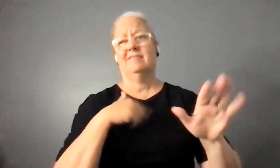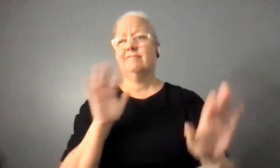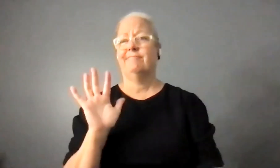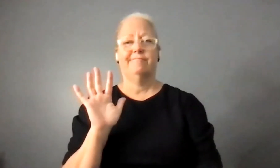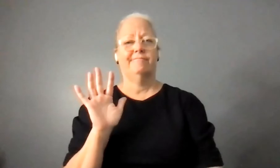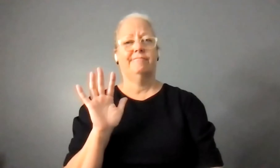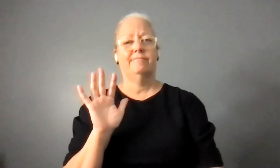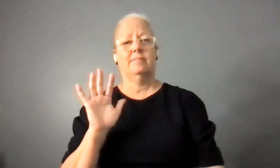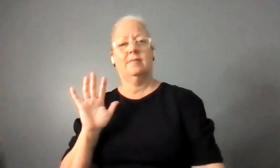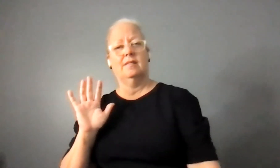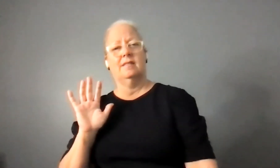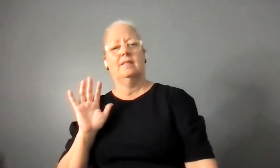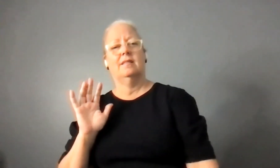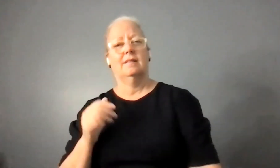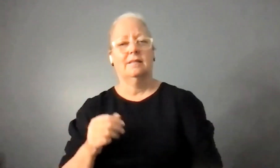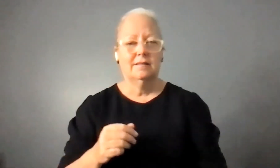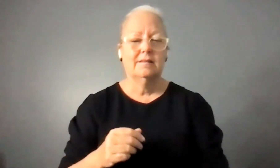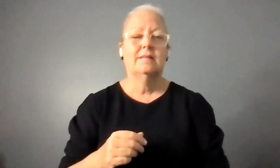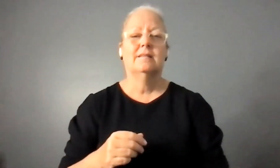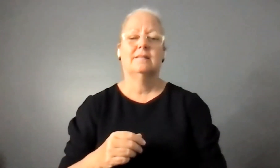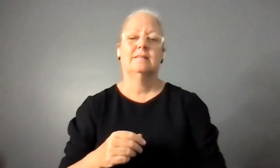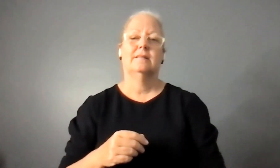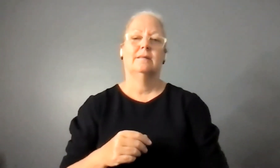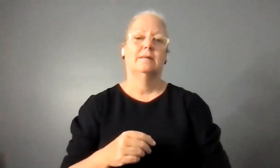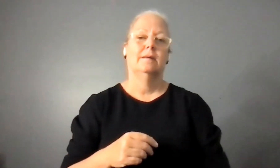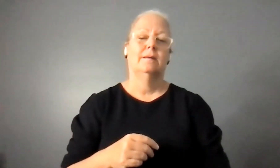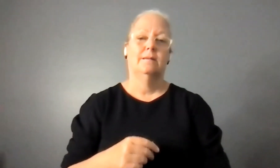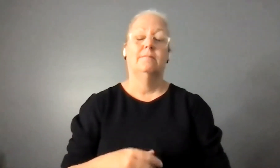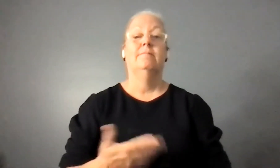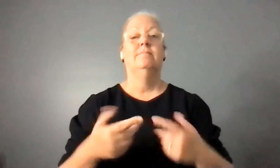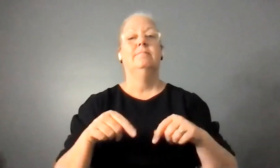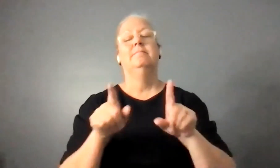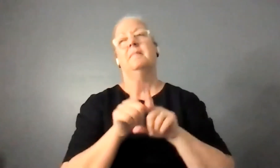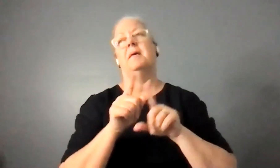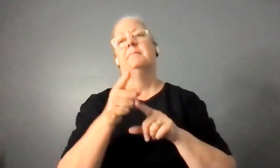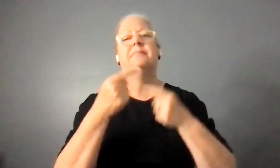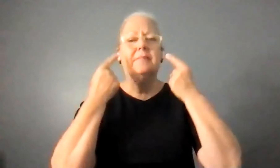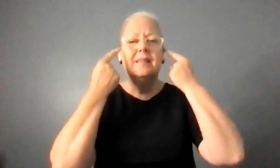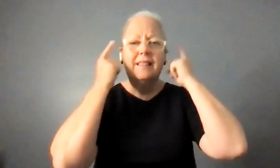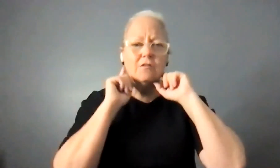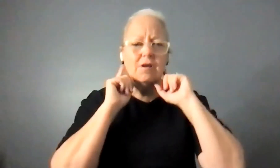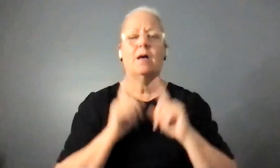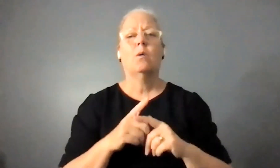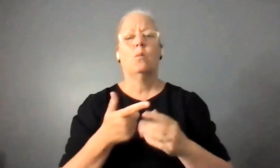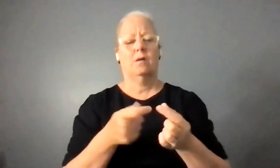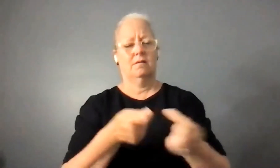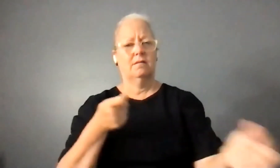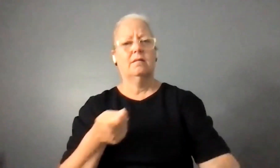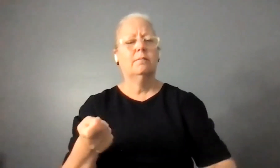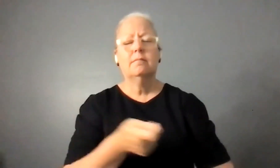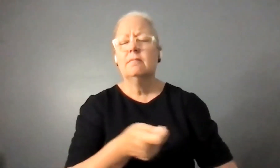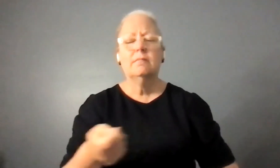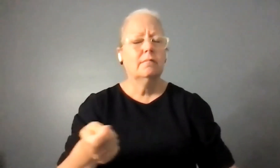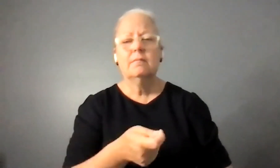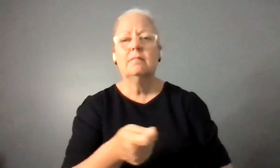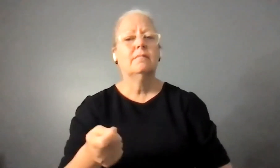we are not assessing equipment like hearing aids, white canes, and wheelchairs